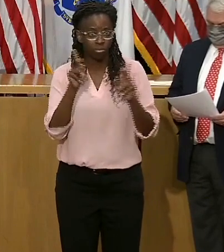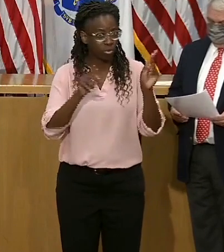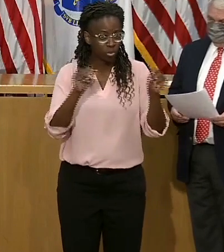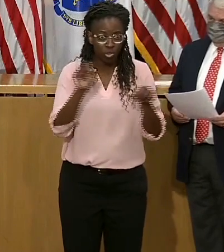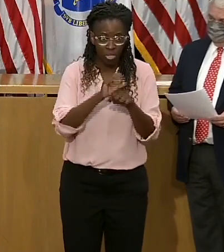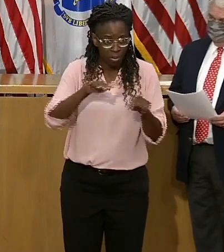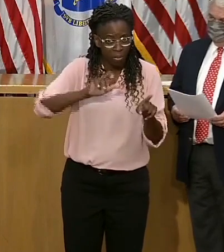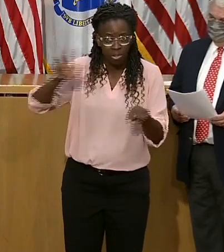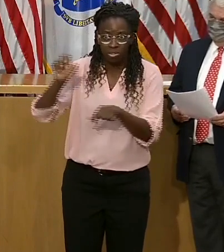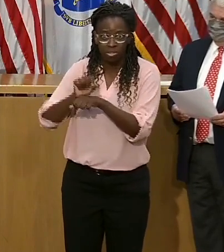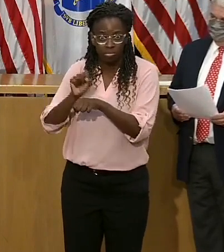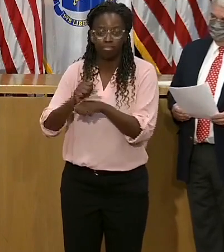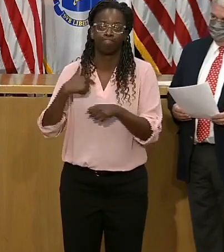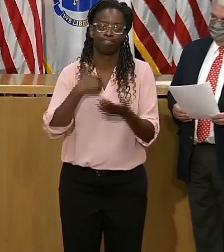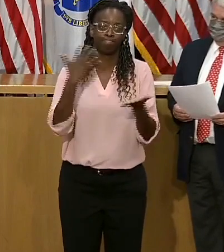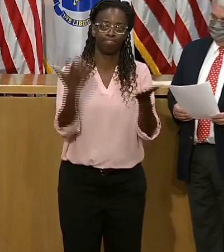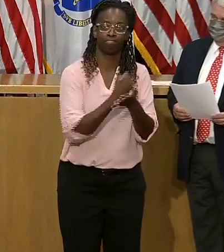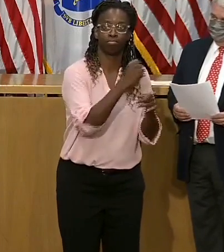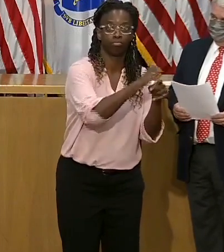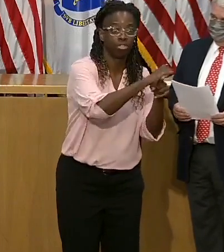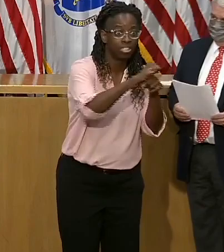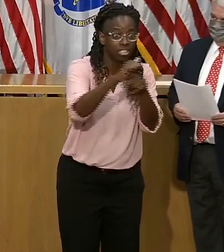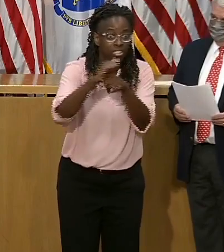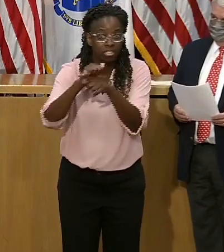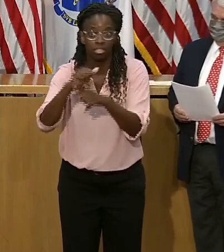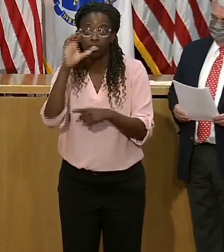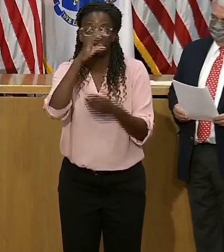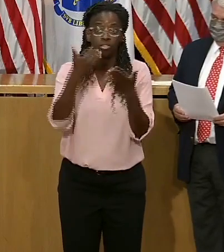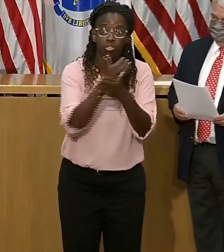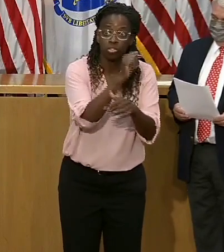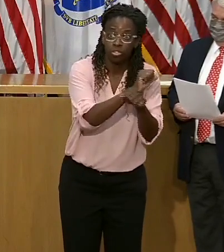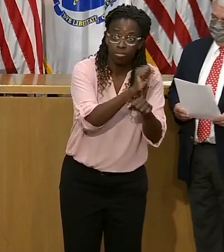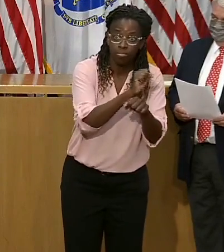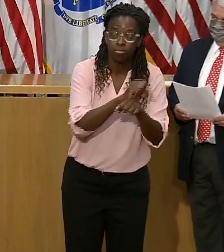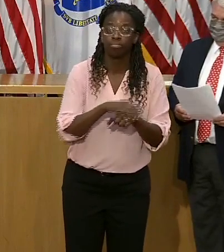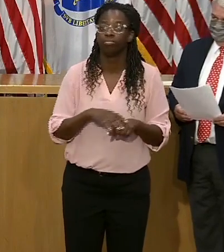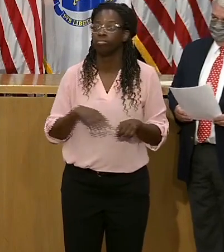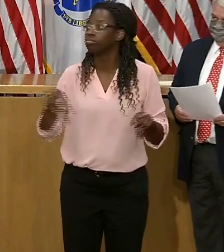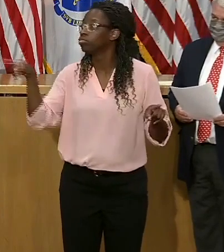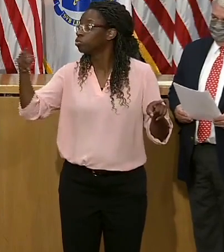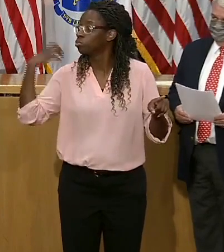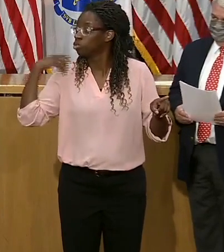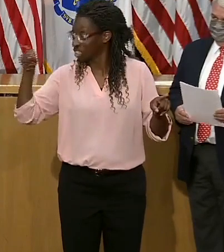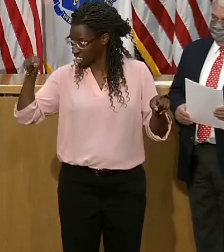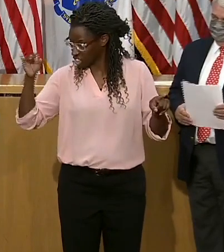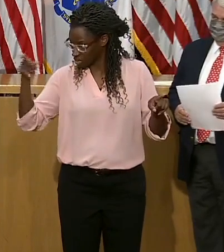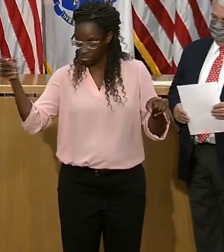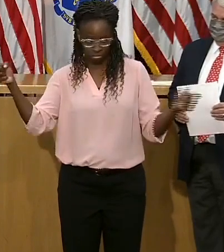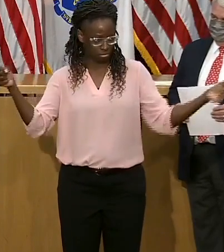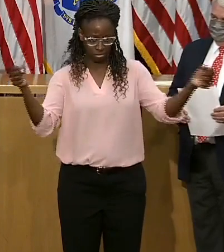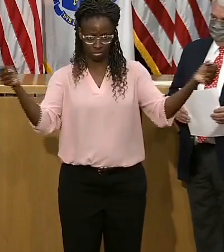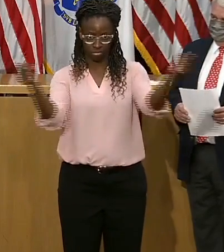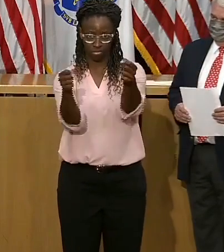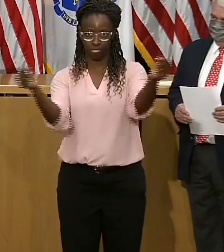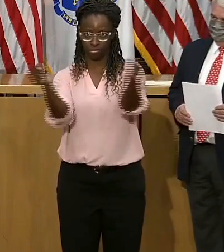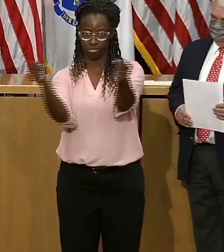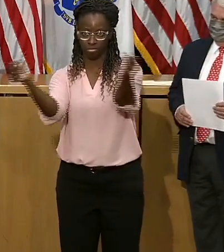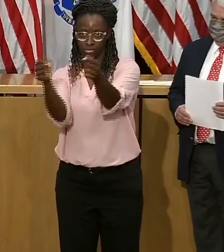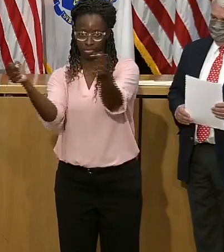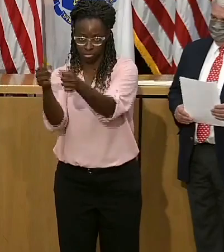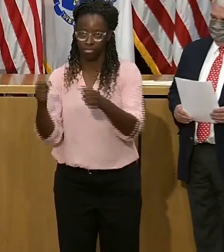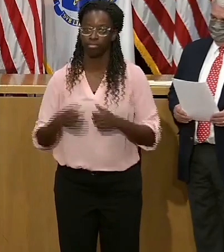new partnerships between employers and workers, and supporting internet connectivity to facilitate remote work and online